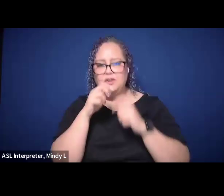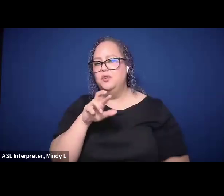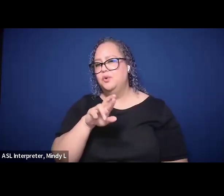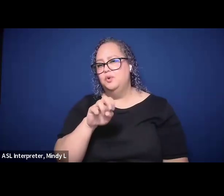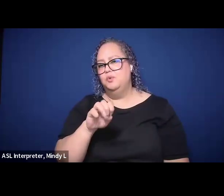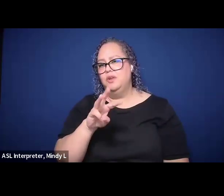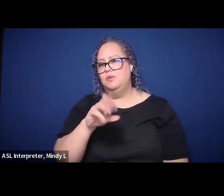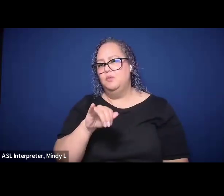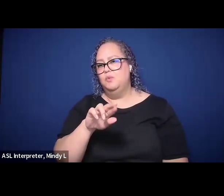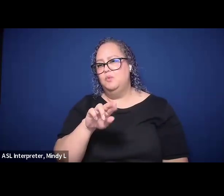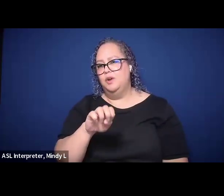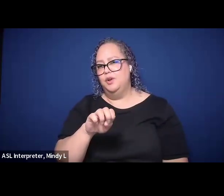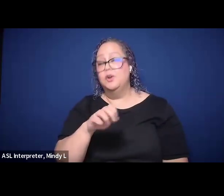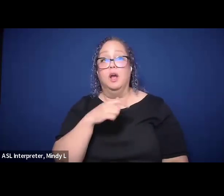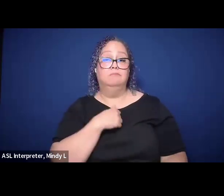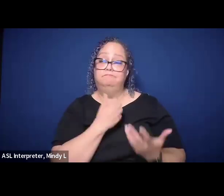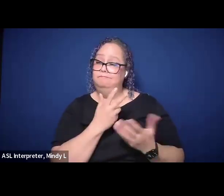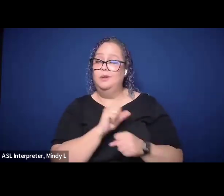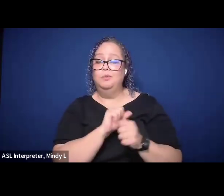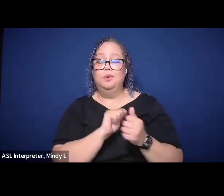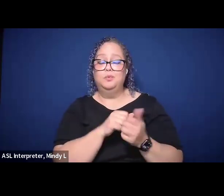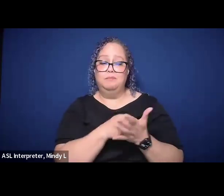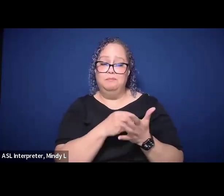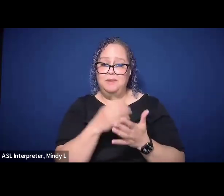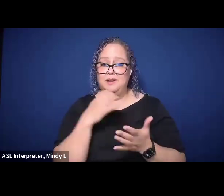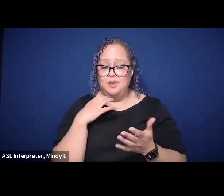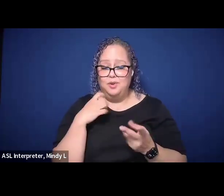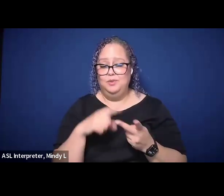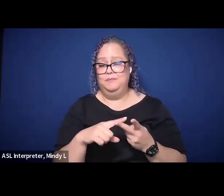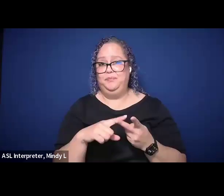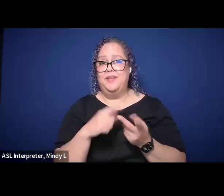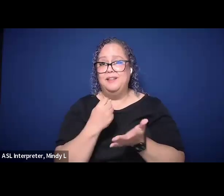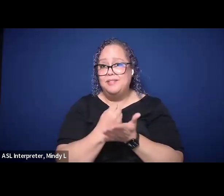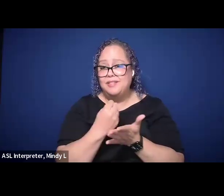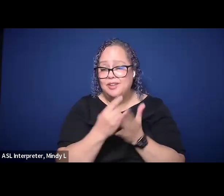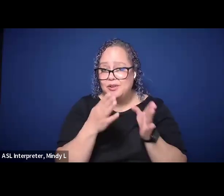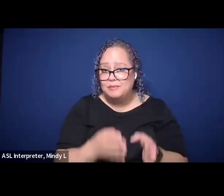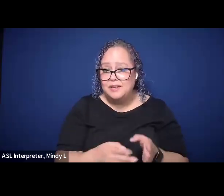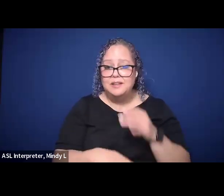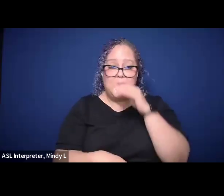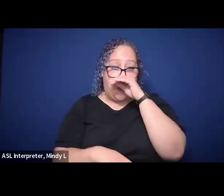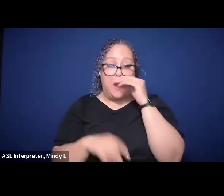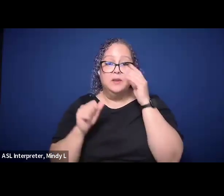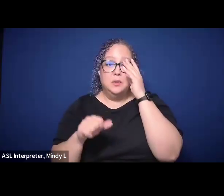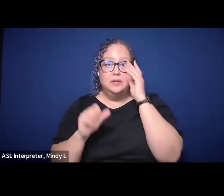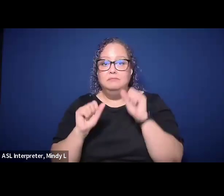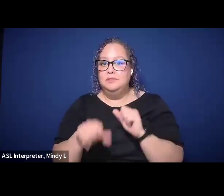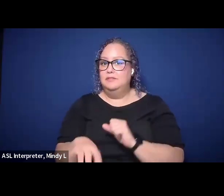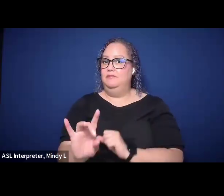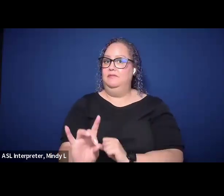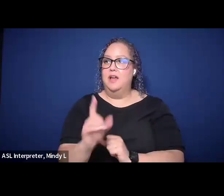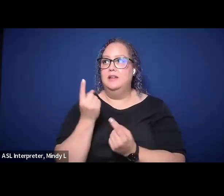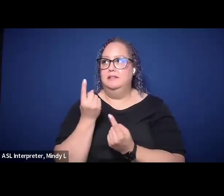with a therapist. So you can find people that can help you with that. It's also something that I coach people with in Journey to